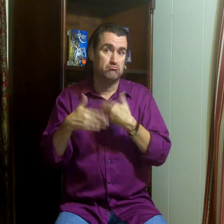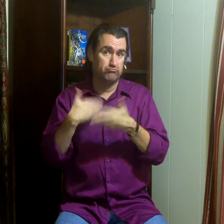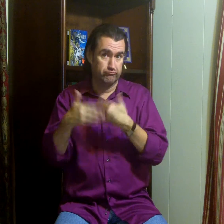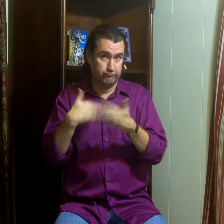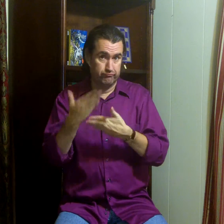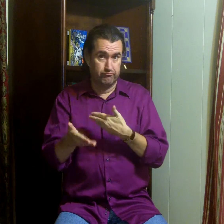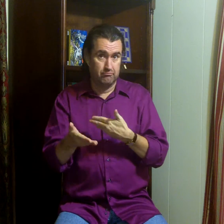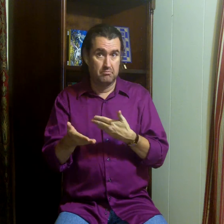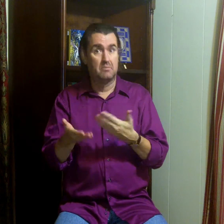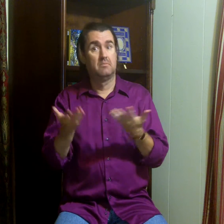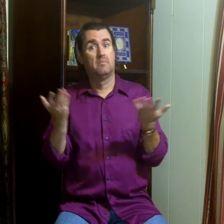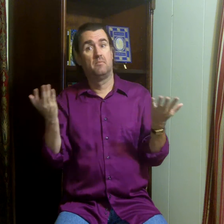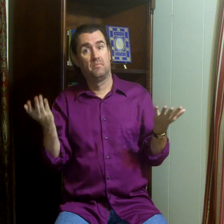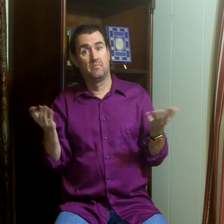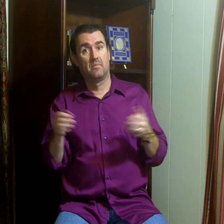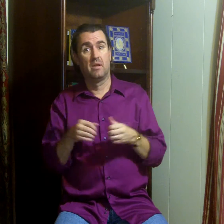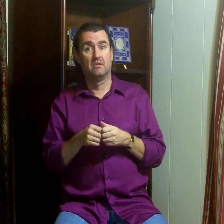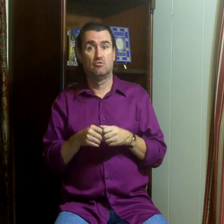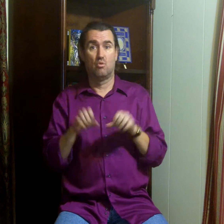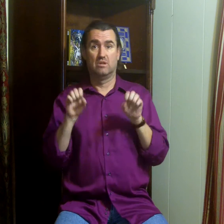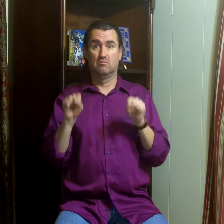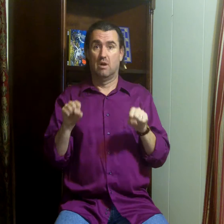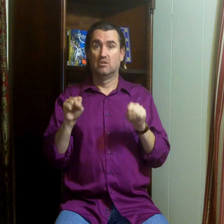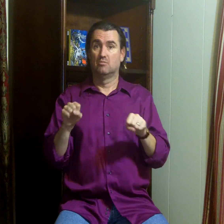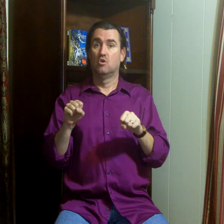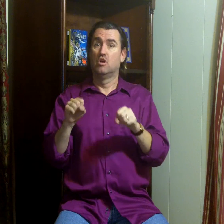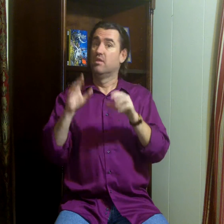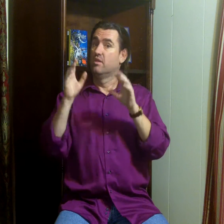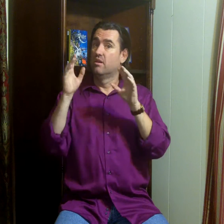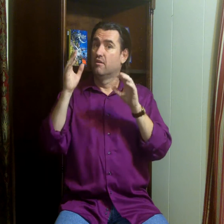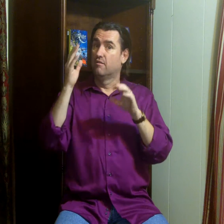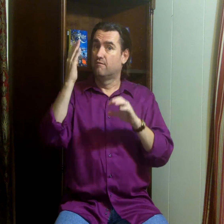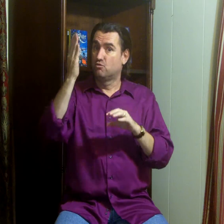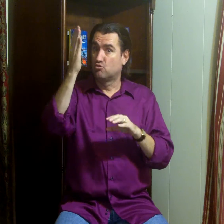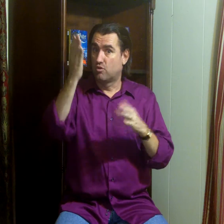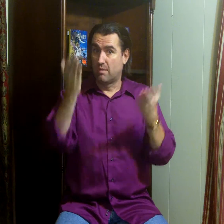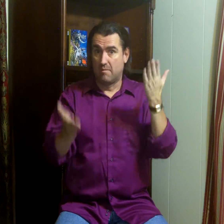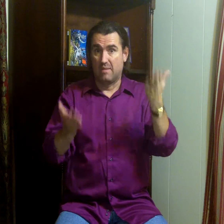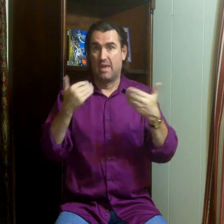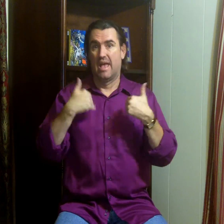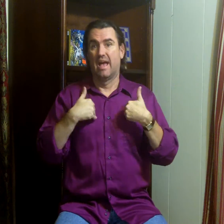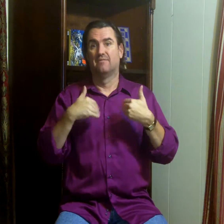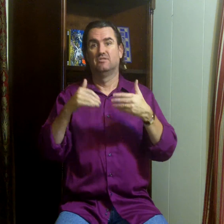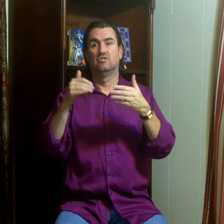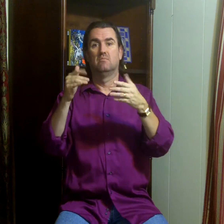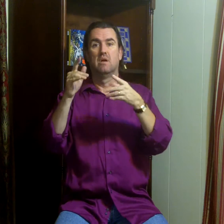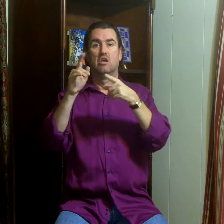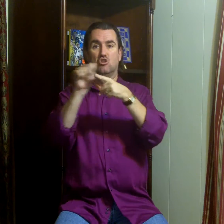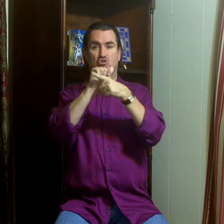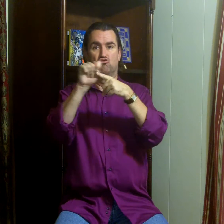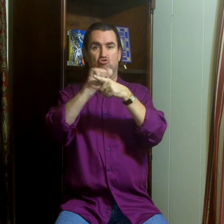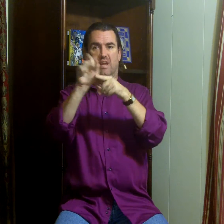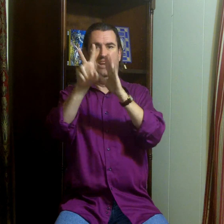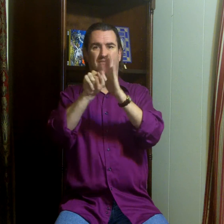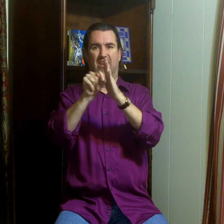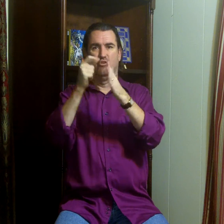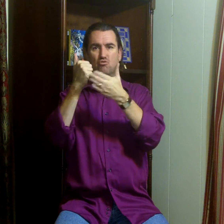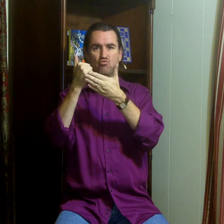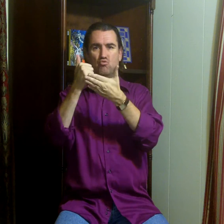the future I might have some videos, some training videos breaking down all of the categories and criterion that's being evaluated